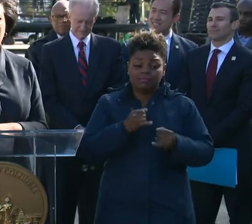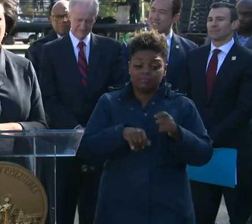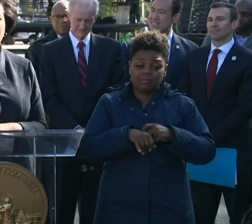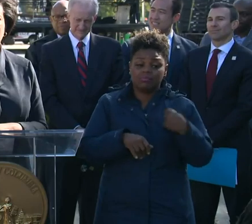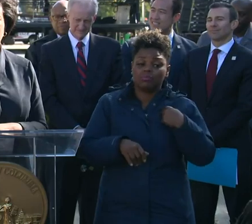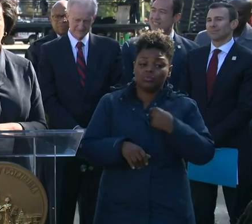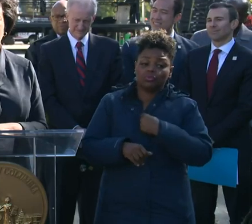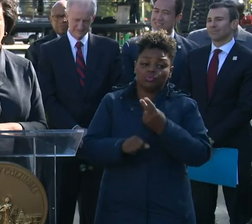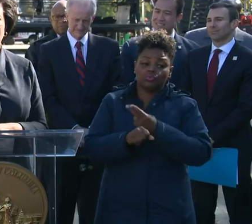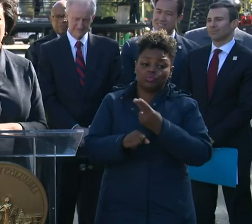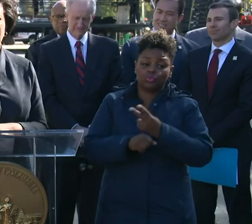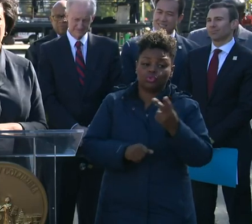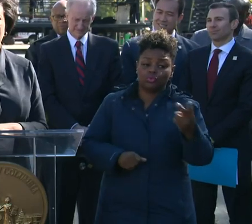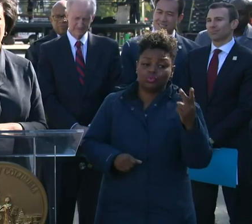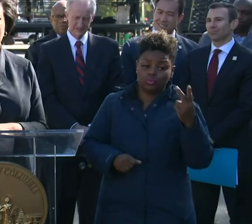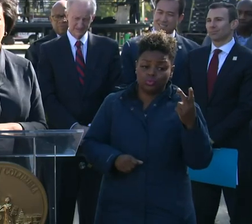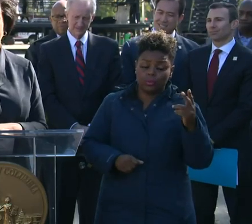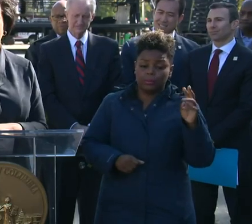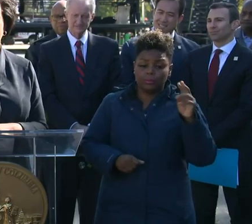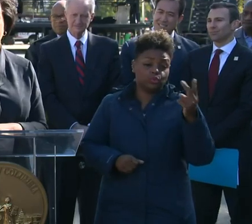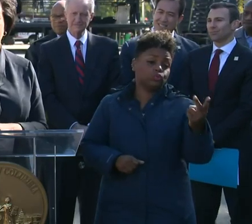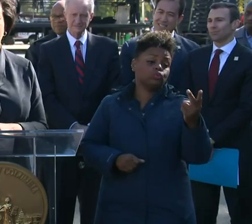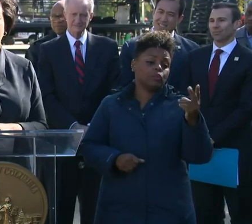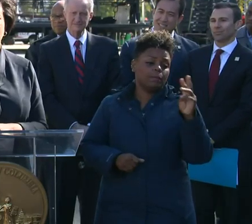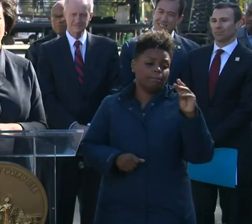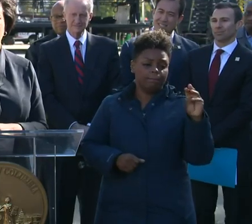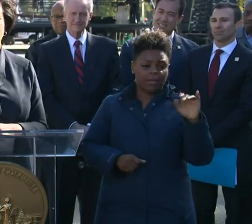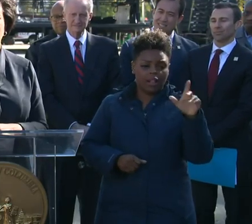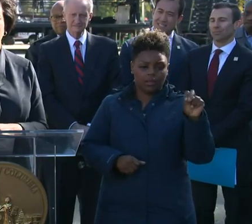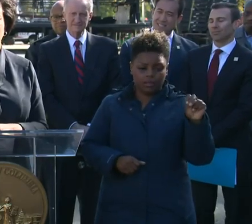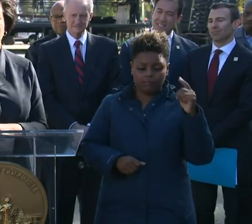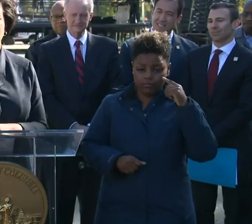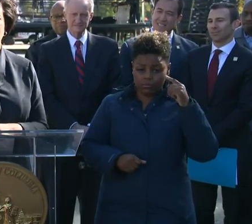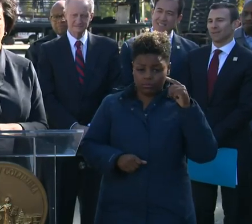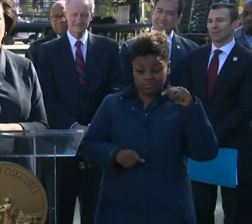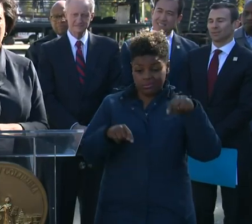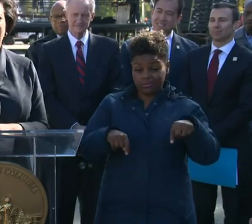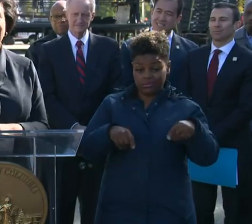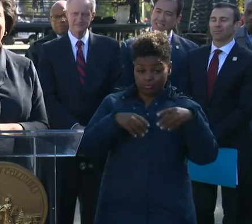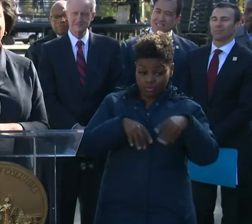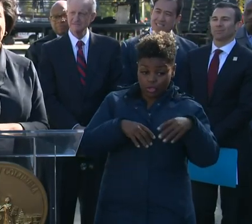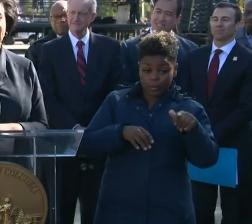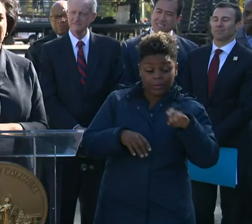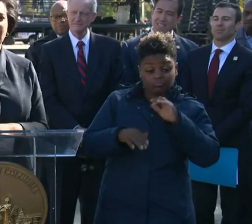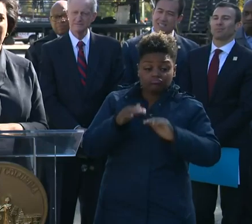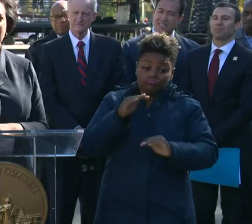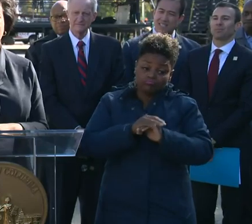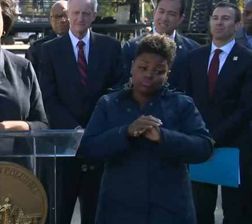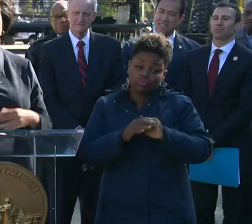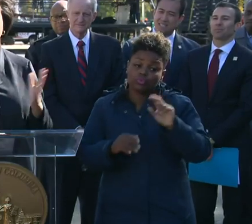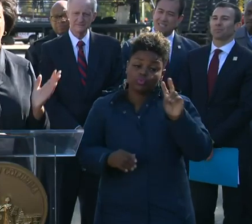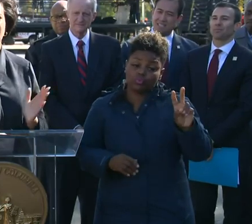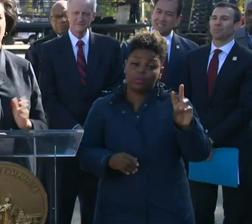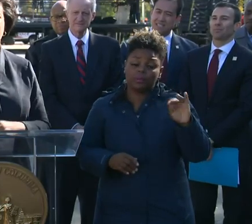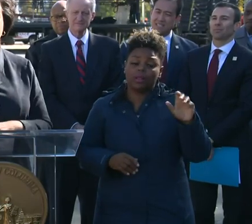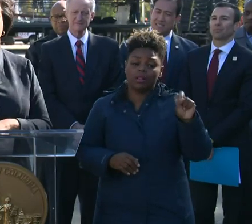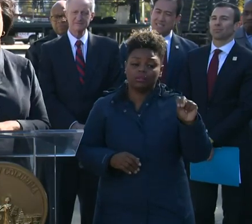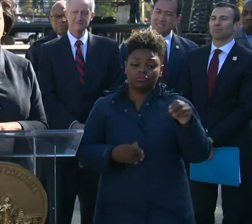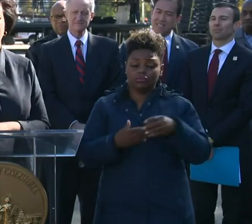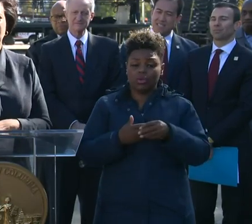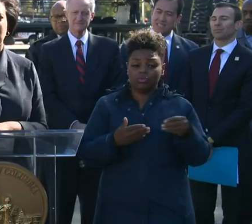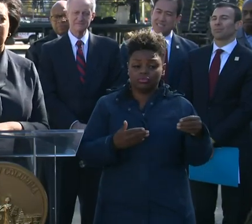services for the parade, and it could be up to that for this one. The team is taking care of